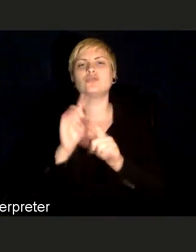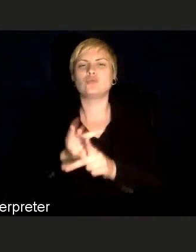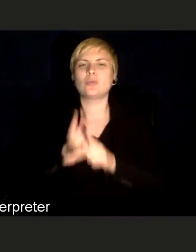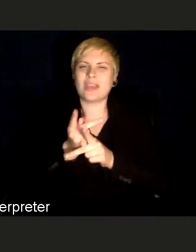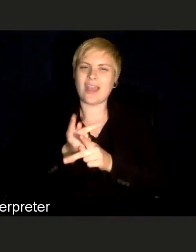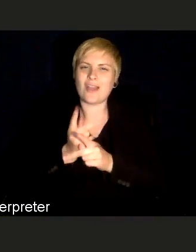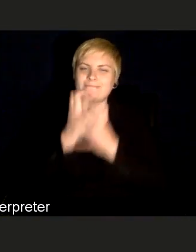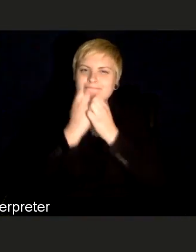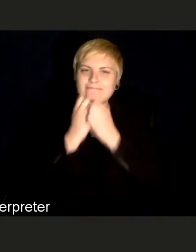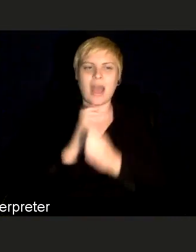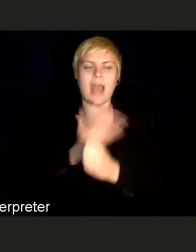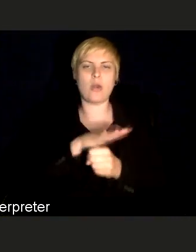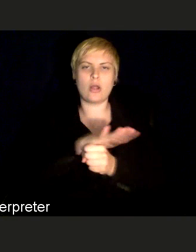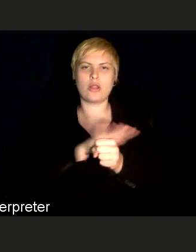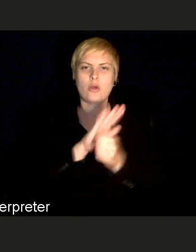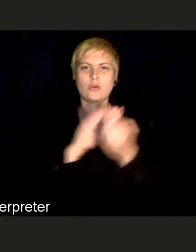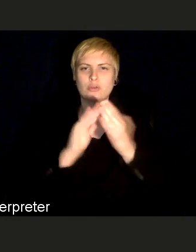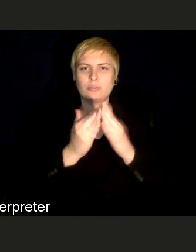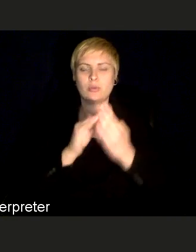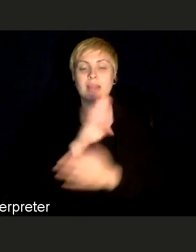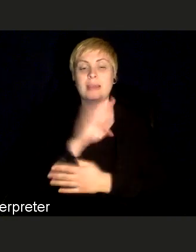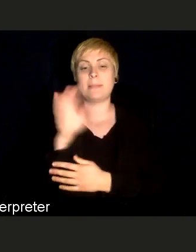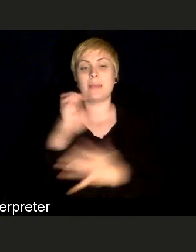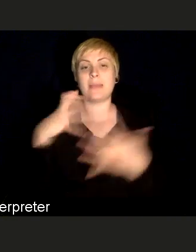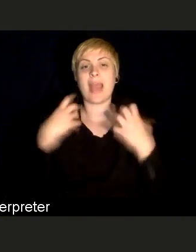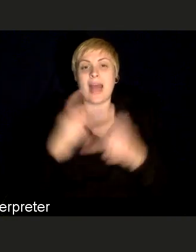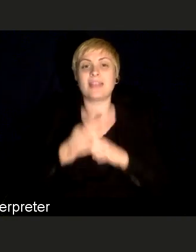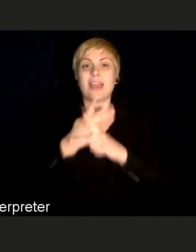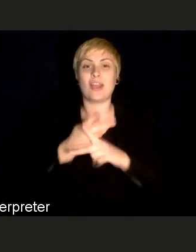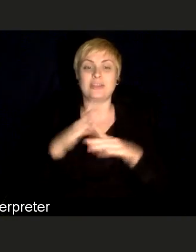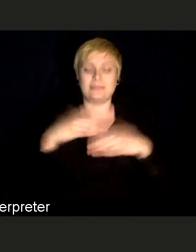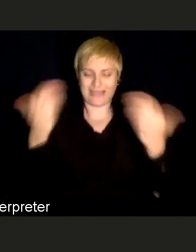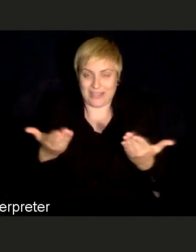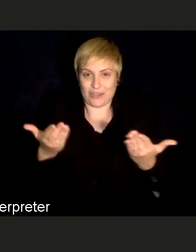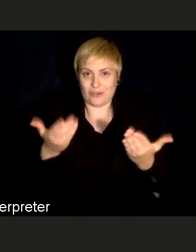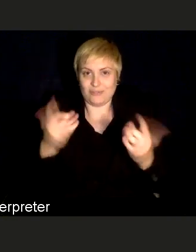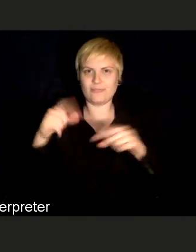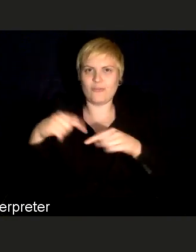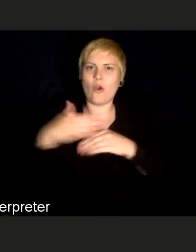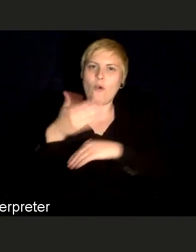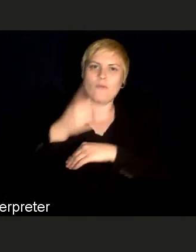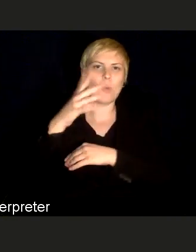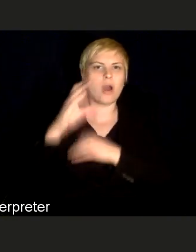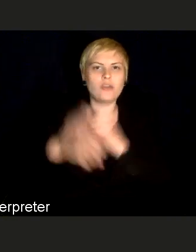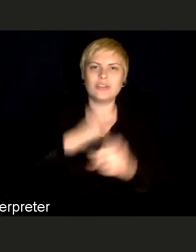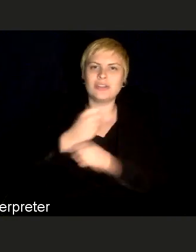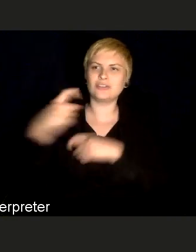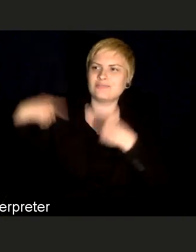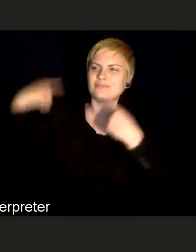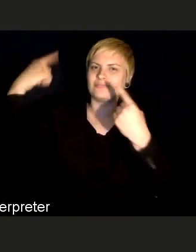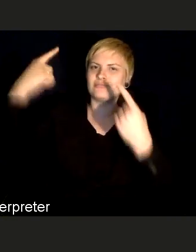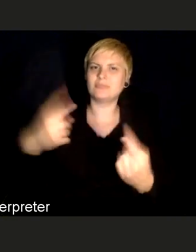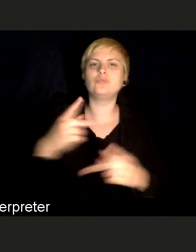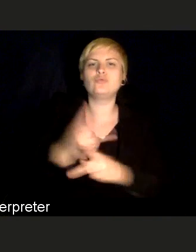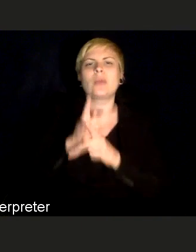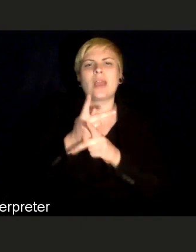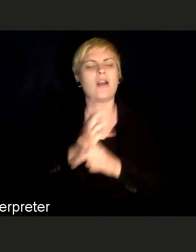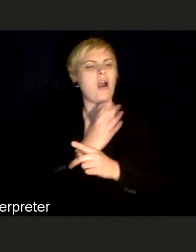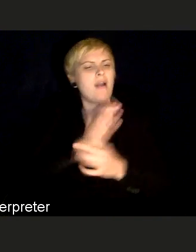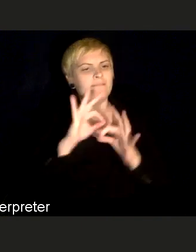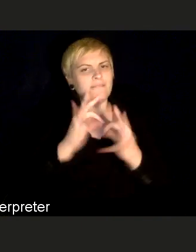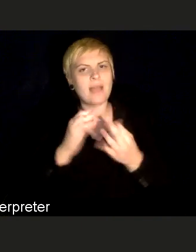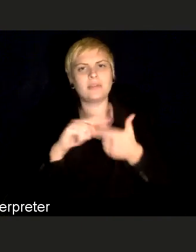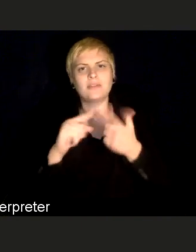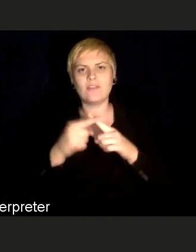has been here for over 100 years, caring for our families, our neighbors, our friends, and our supporters. We